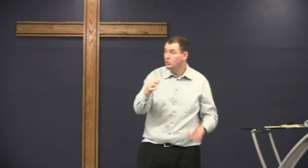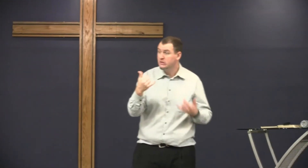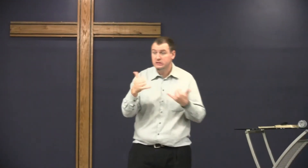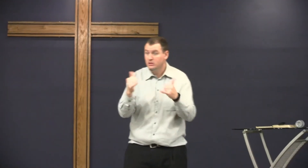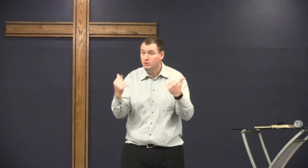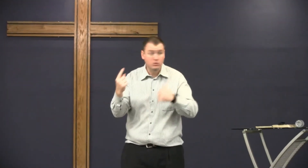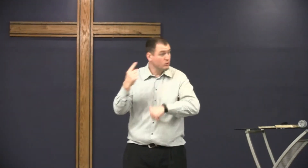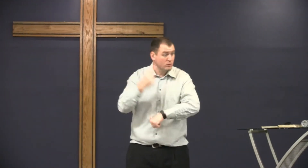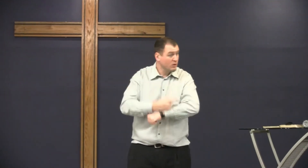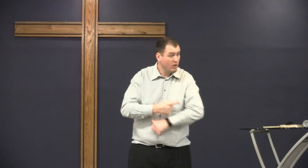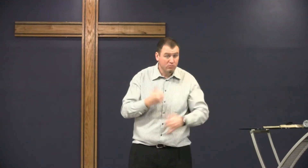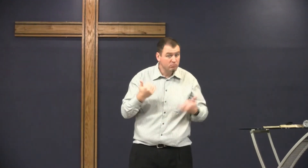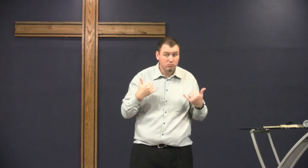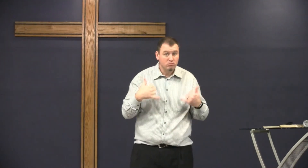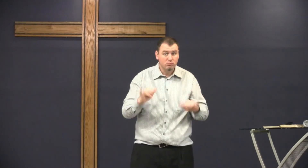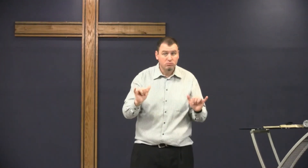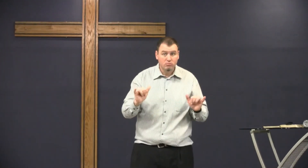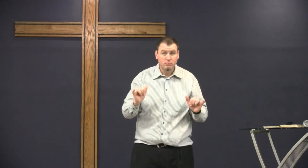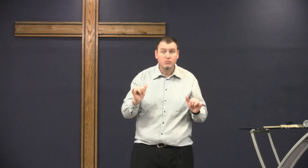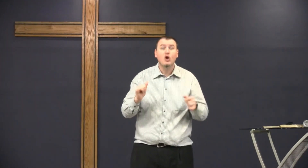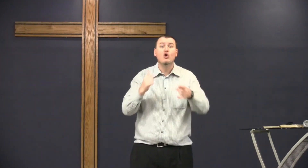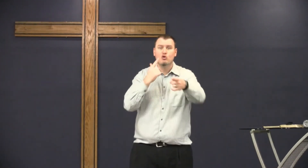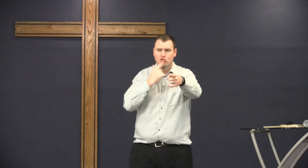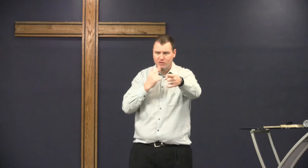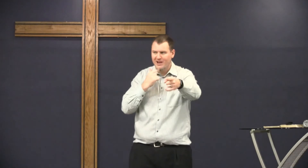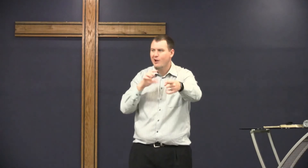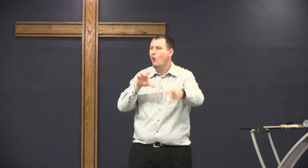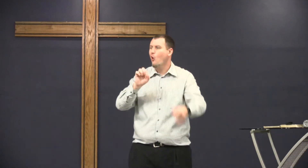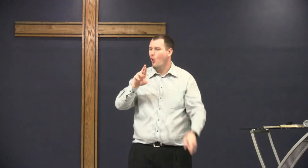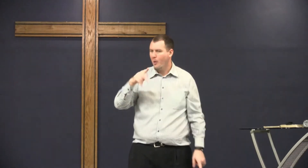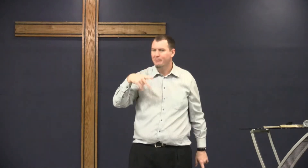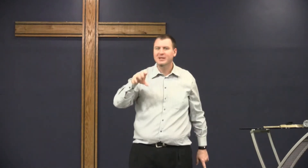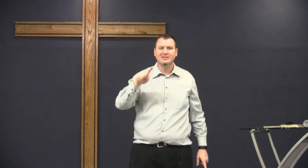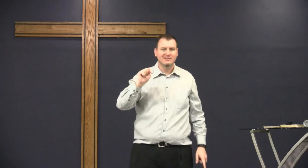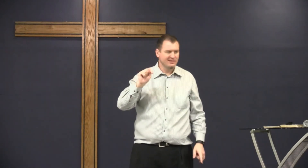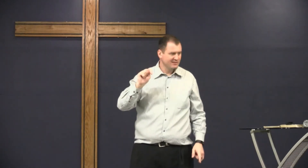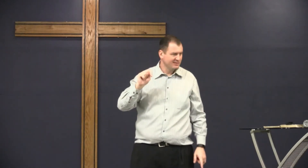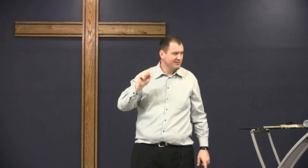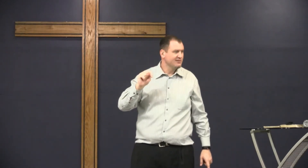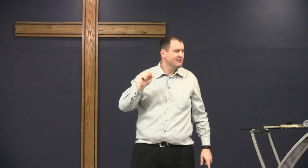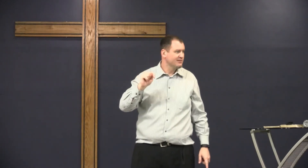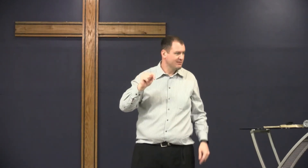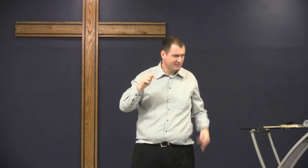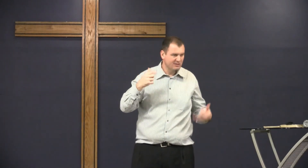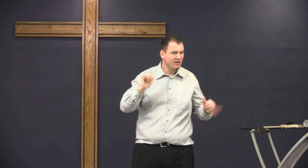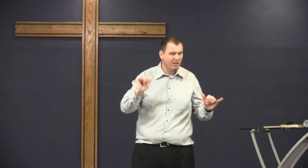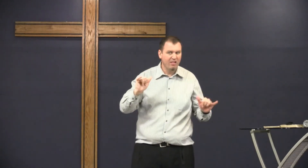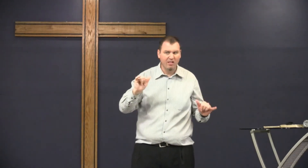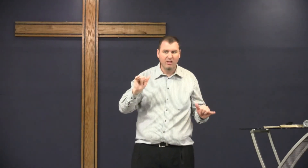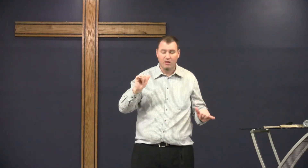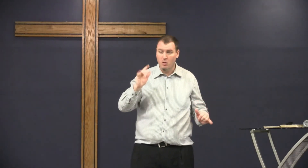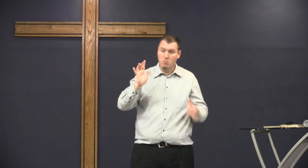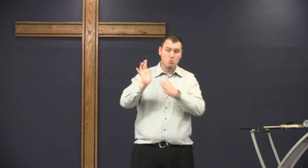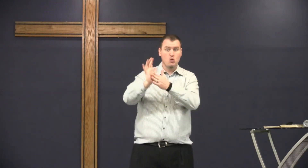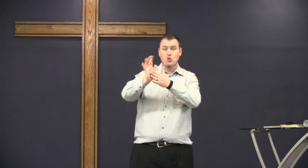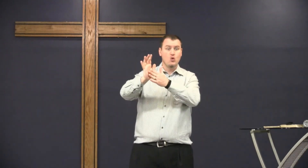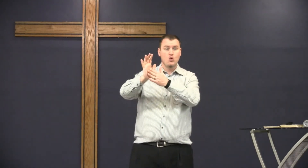You know, we still do this today. The red carpet, right? The